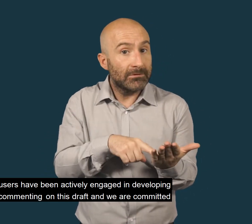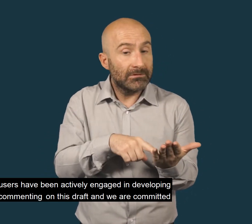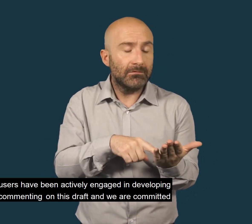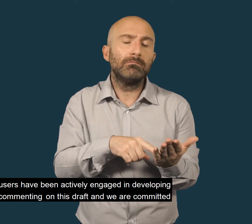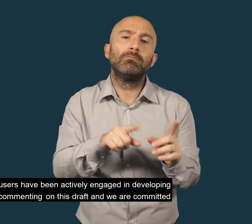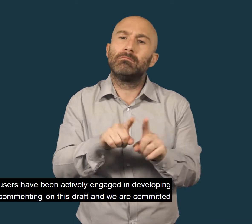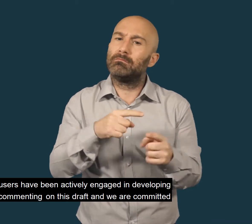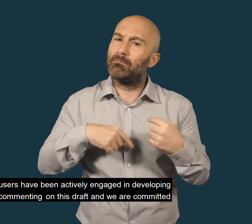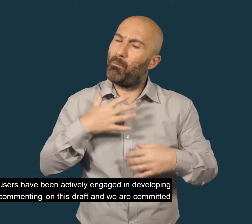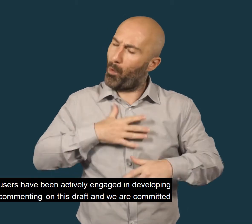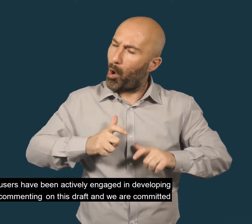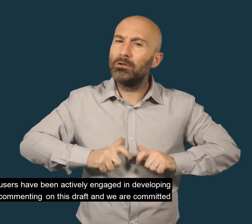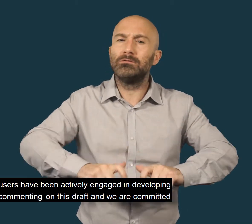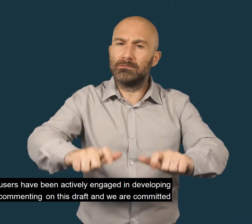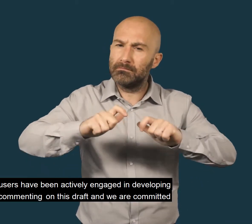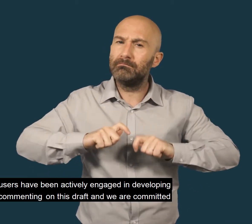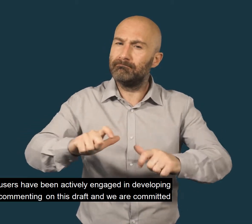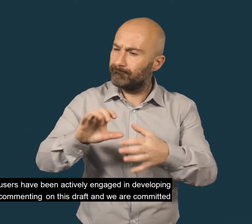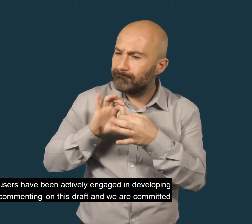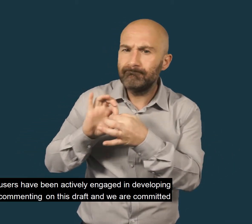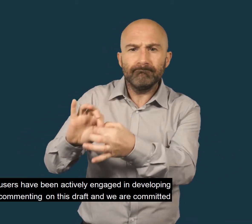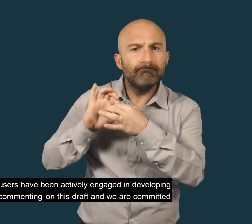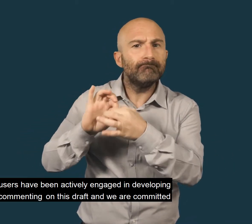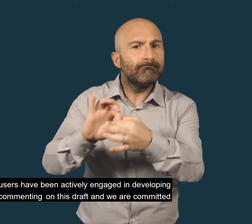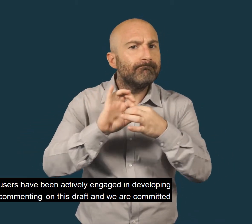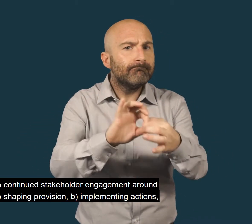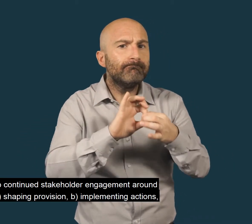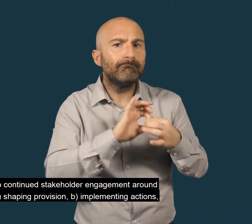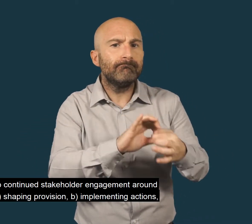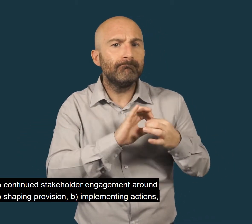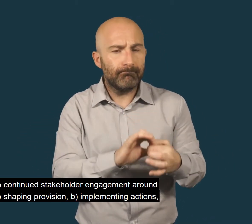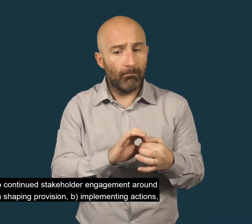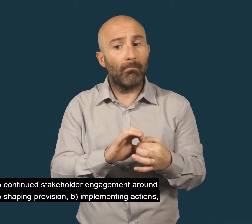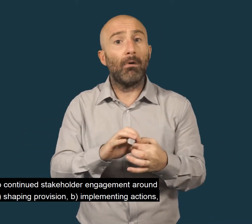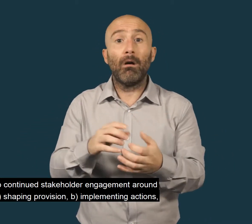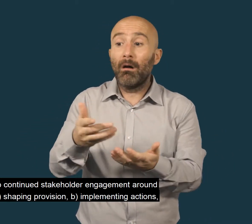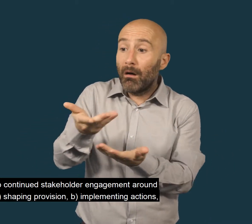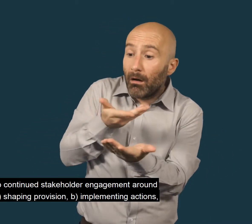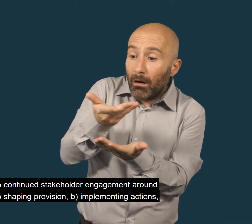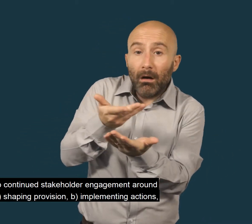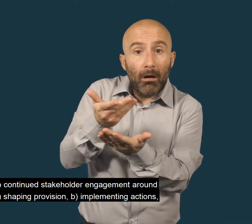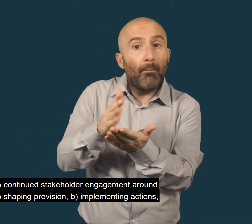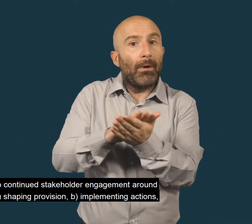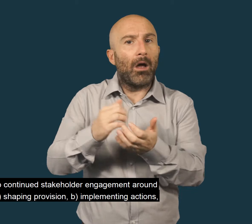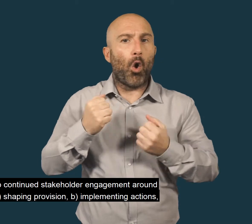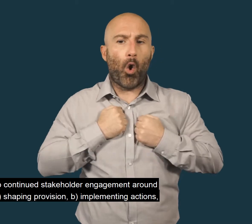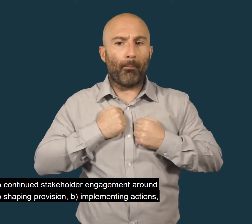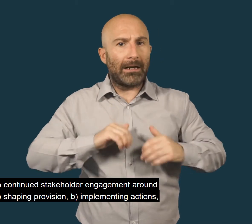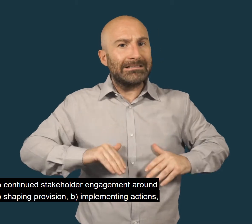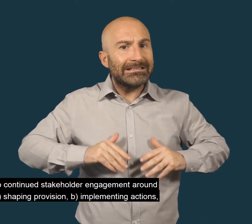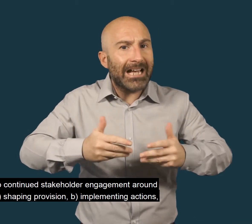to continued stakeholder engagement around A. Shaping provision